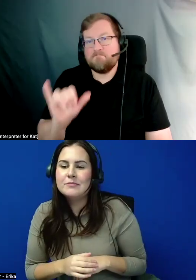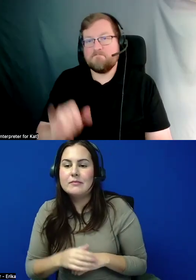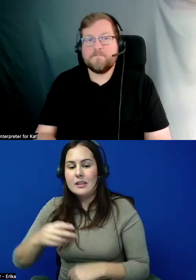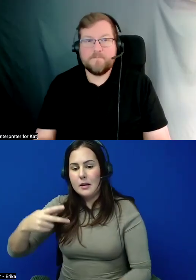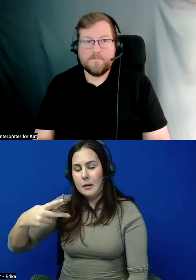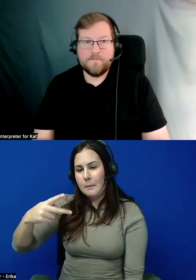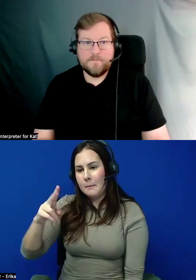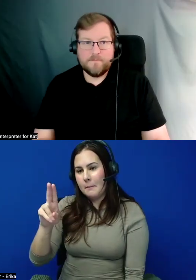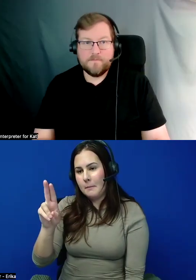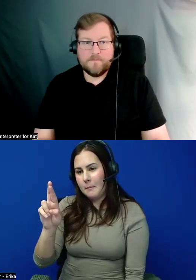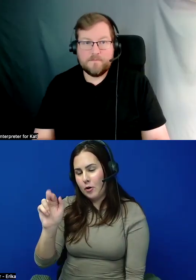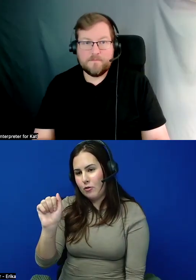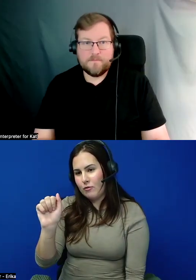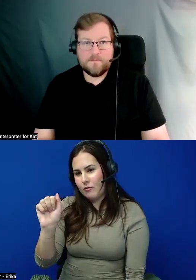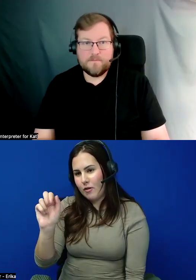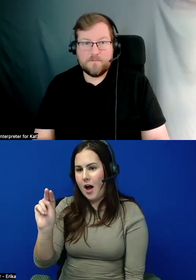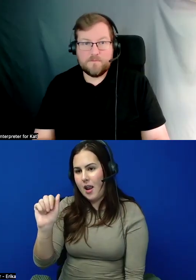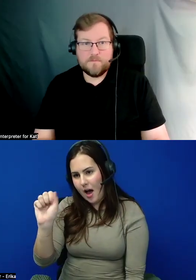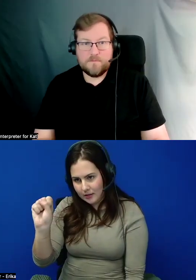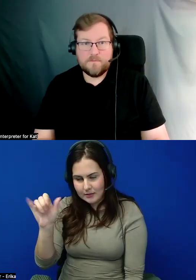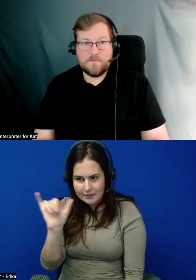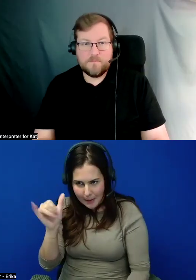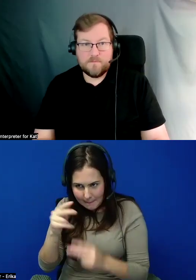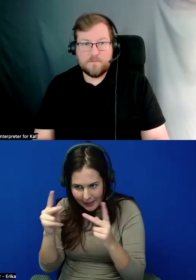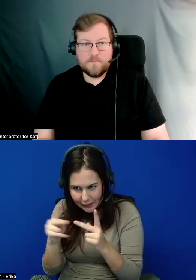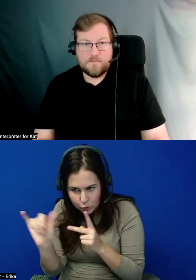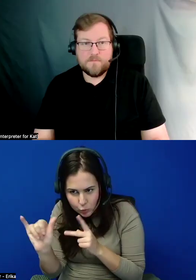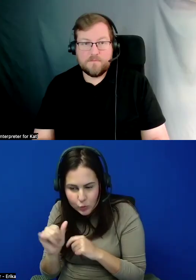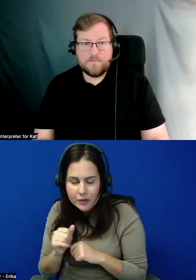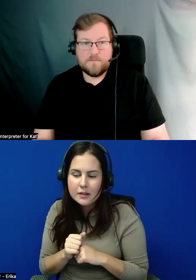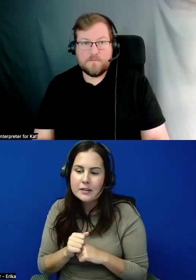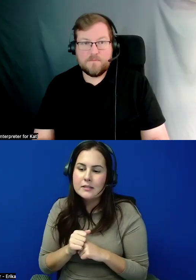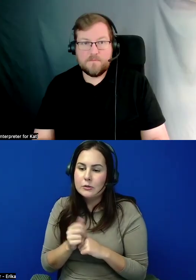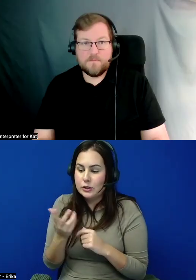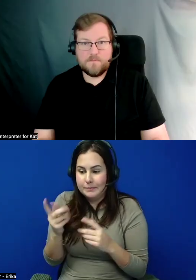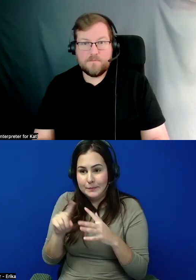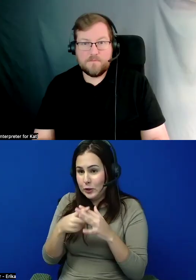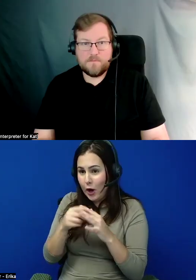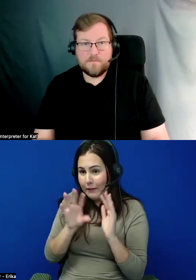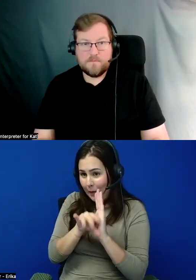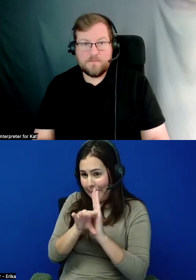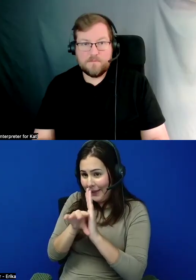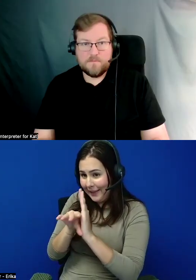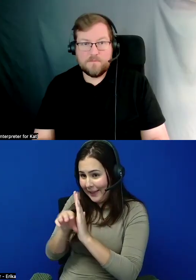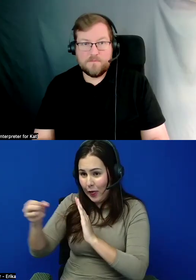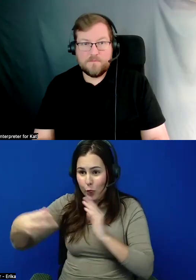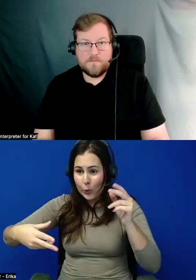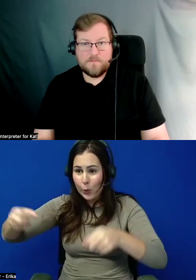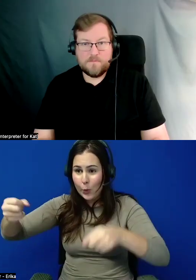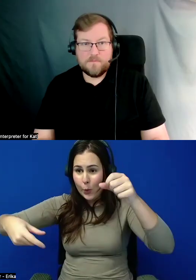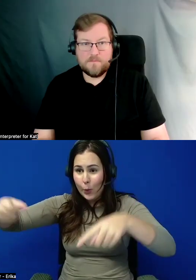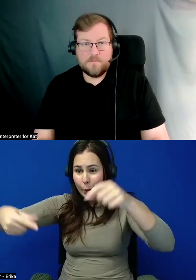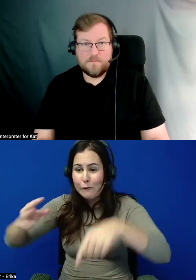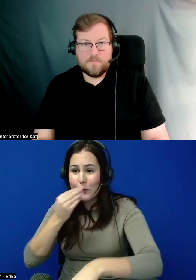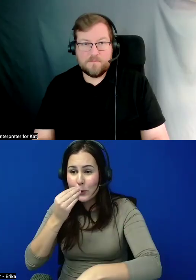piranhas were in the same place, and we just Yeah. aimed the camera at the water and threw some food in the water. That